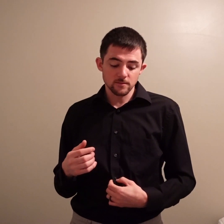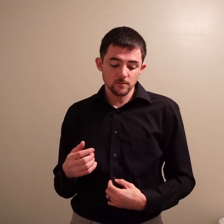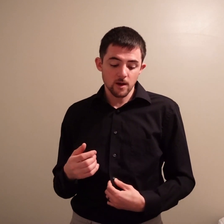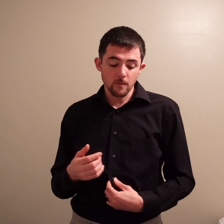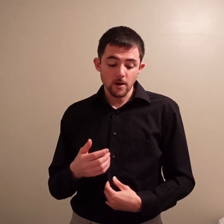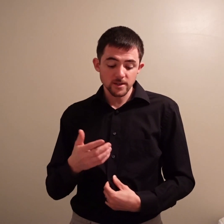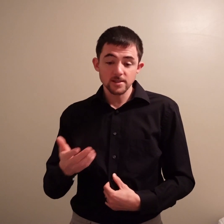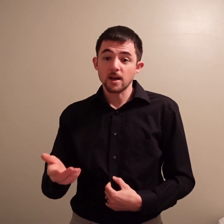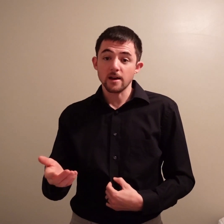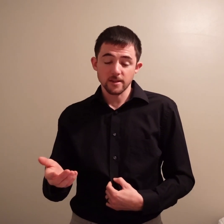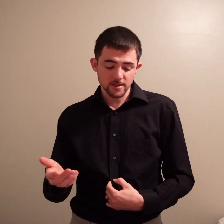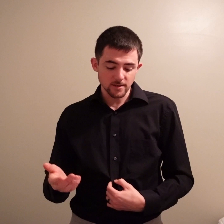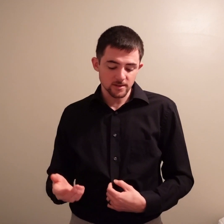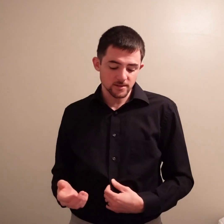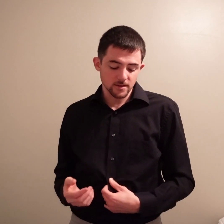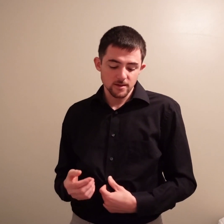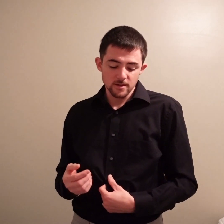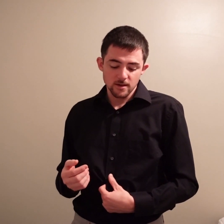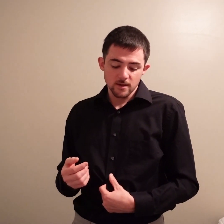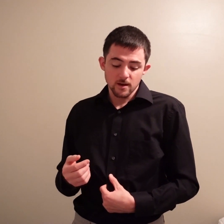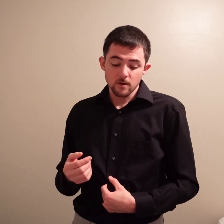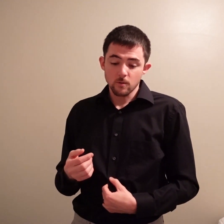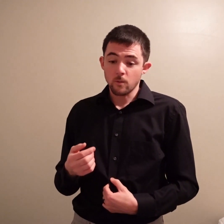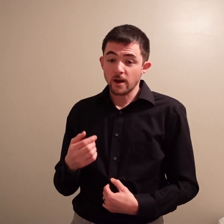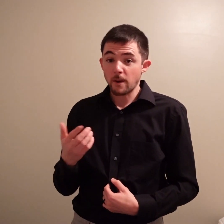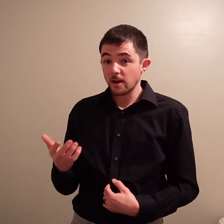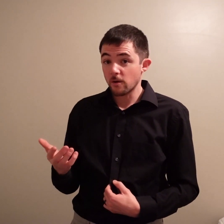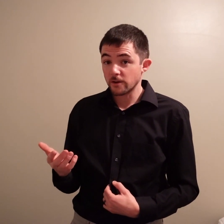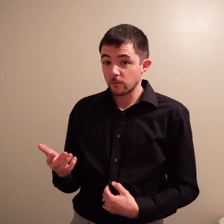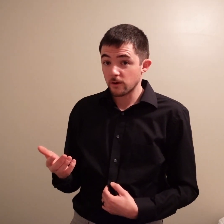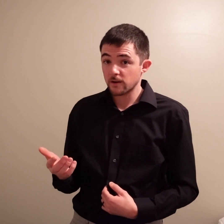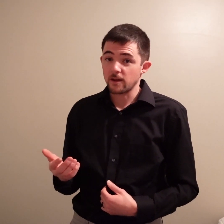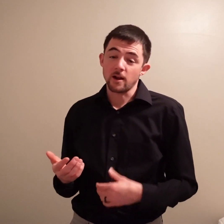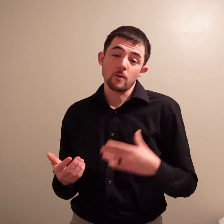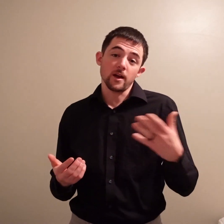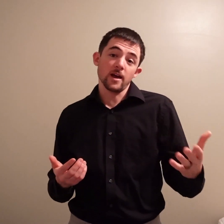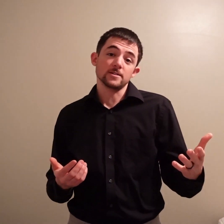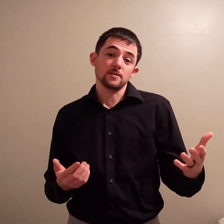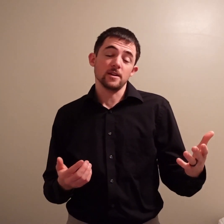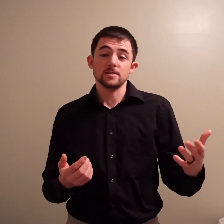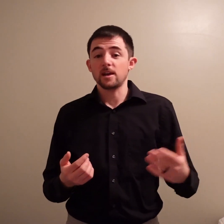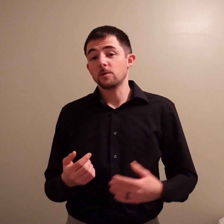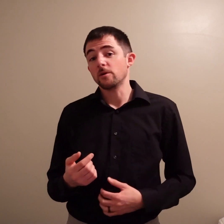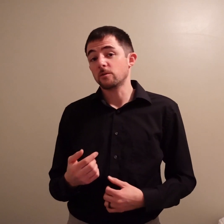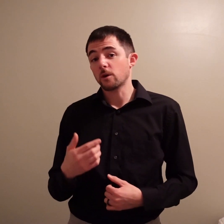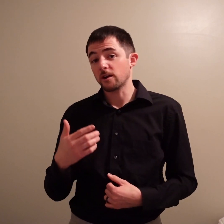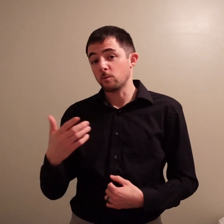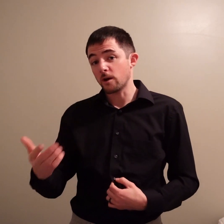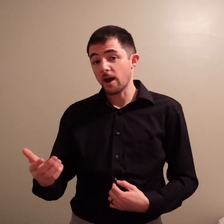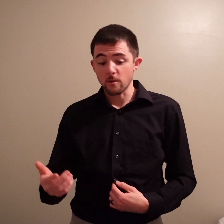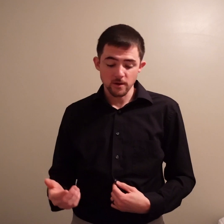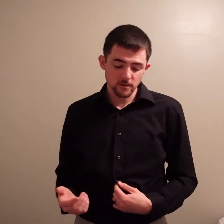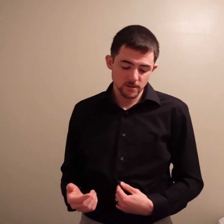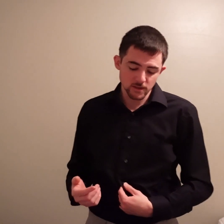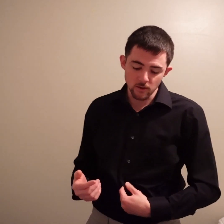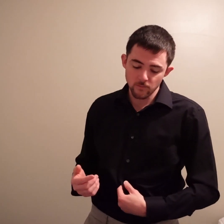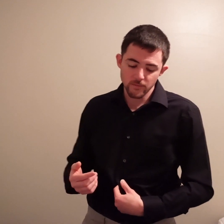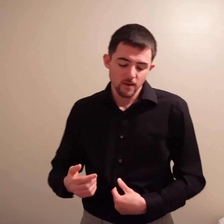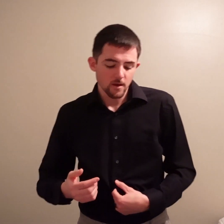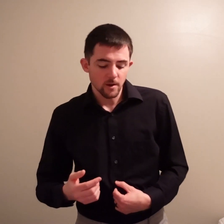I want to sign the sentence, when am I going to work? And I want to answer it and say I'm going to work in 1 hour. So, I'm going to